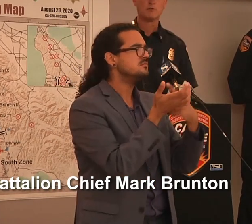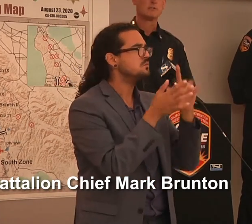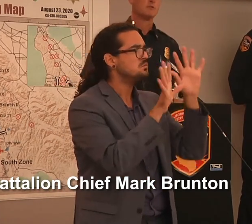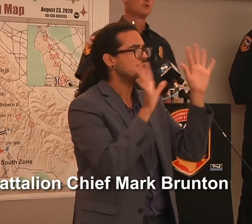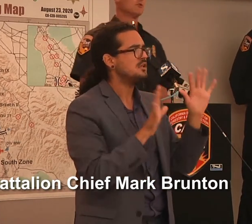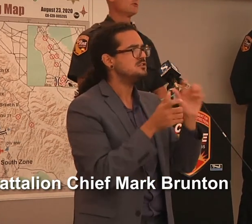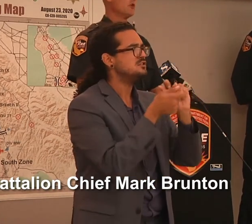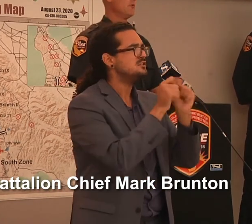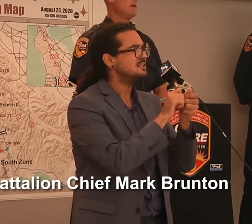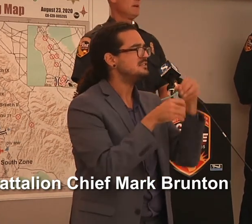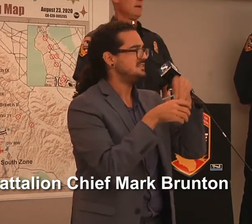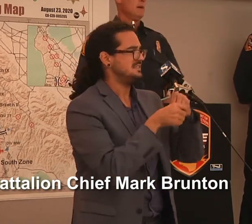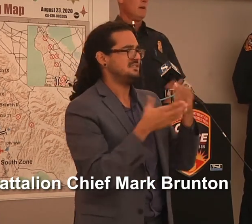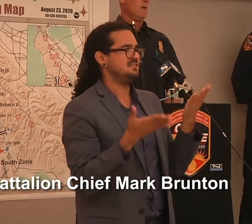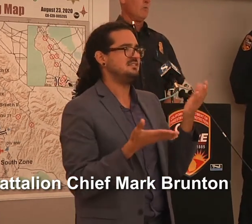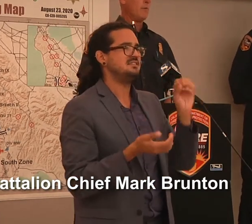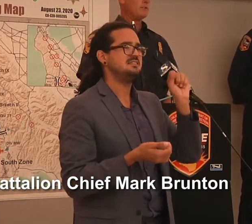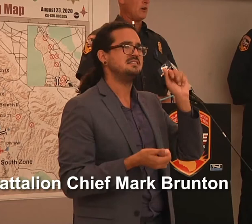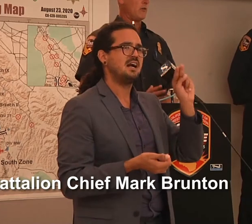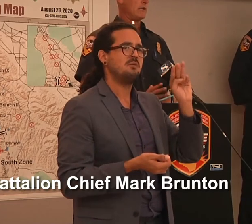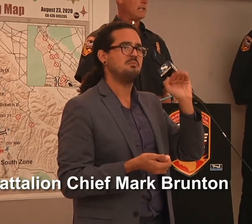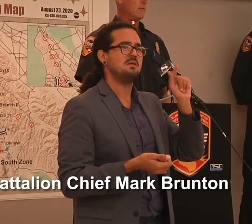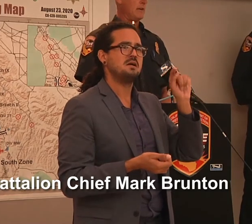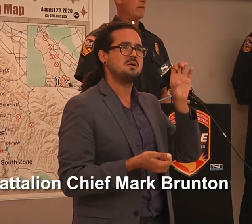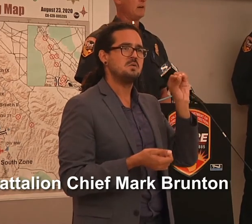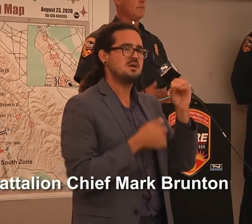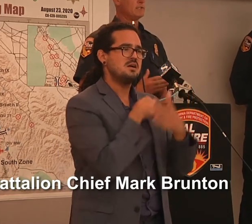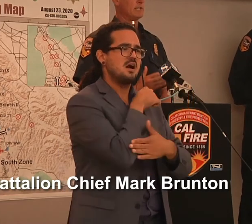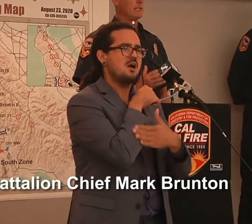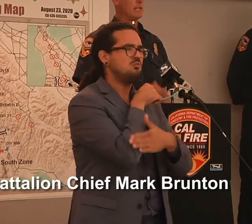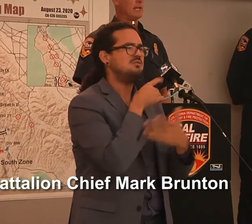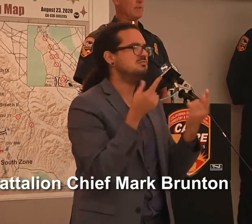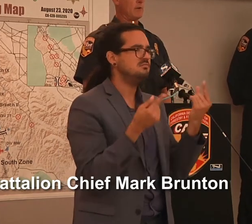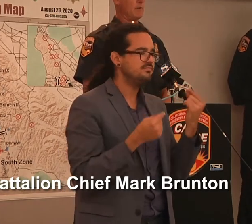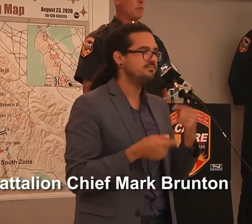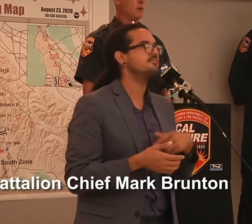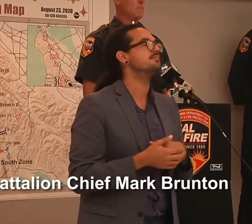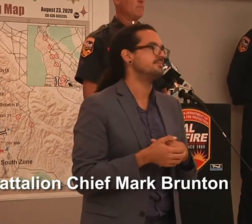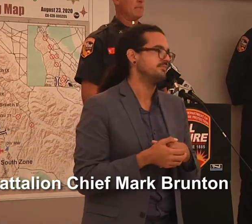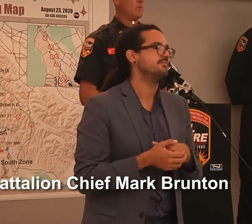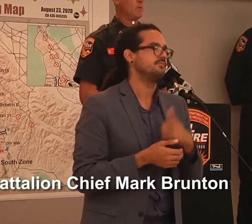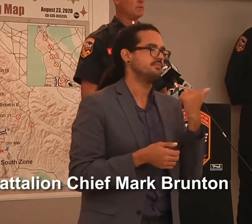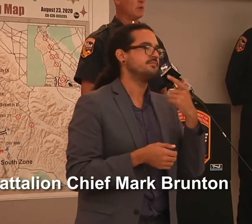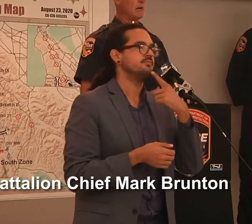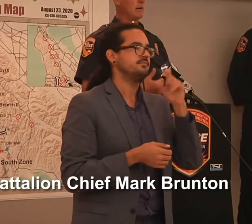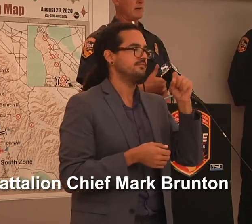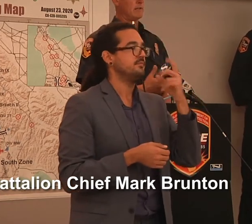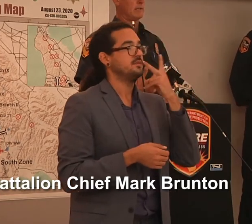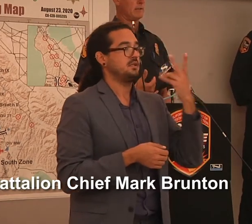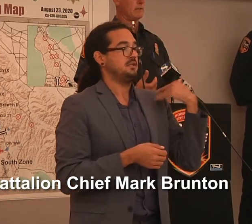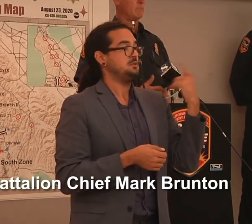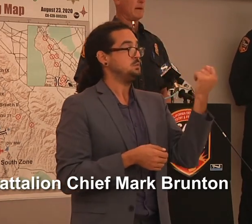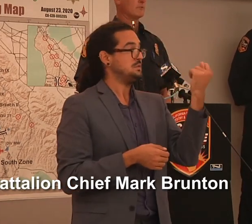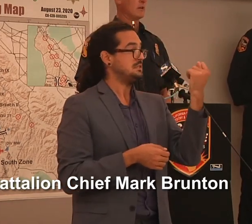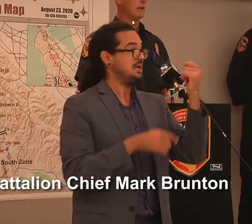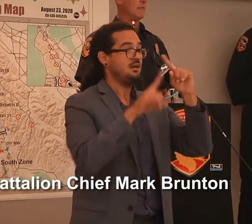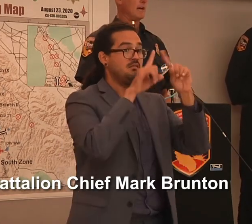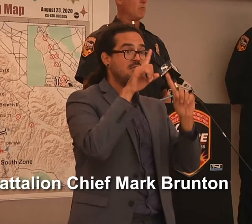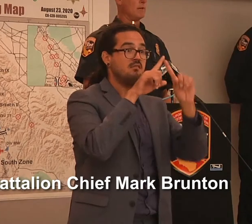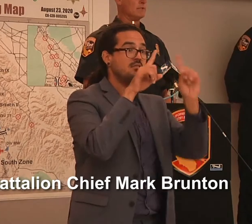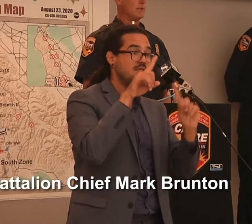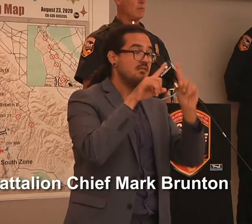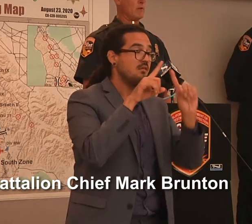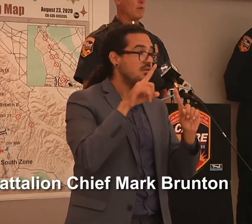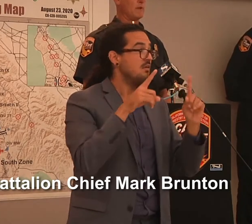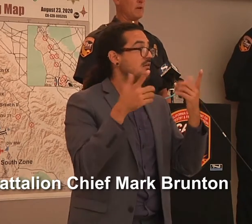I could address that, sure. So what we saw early in the event, obviously the lightning event went through. Then what we saw on the backside of